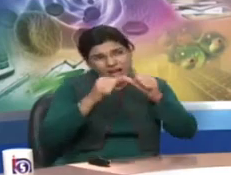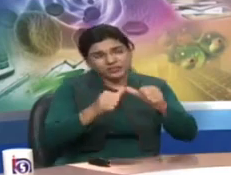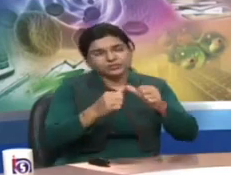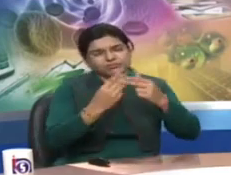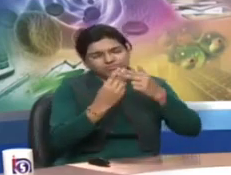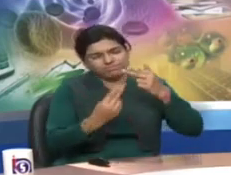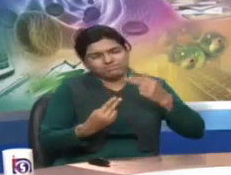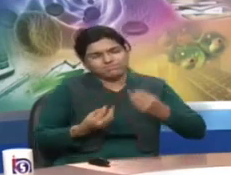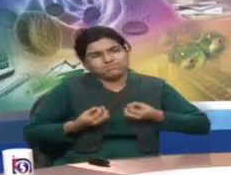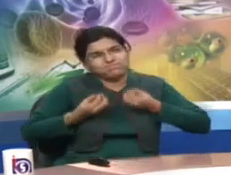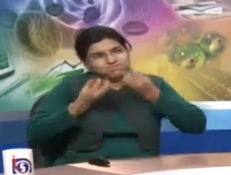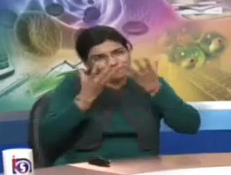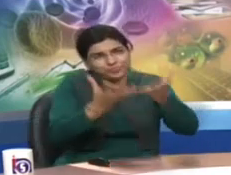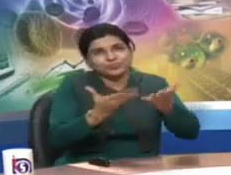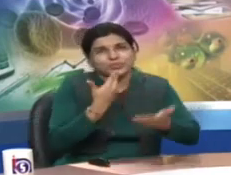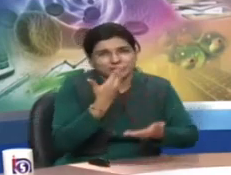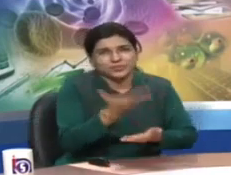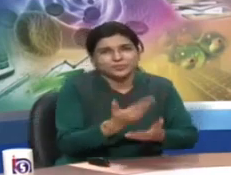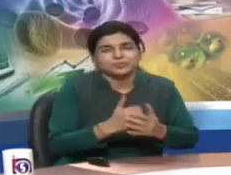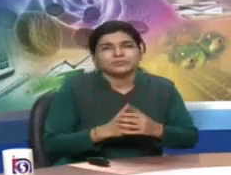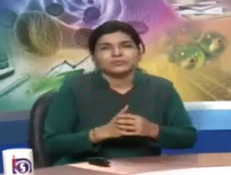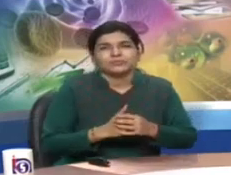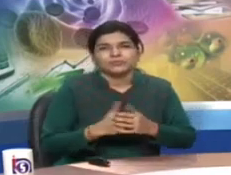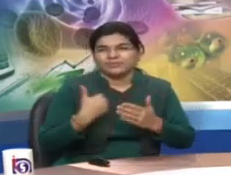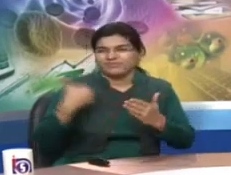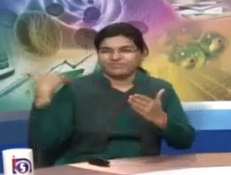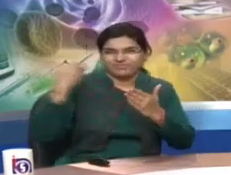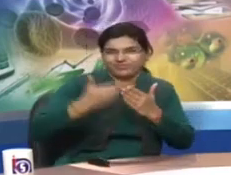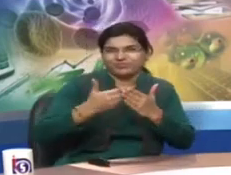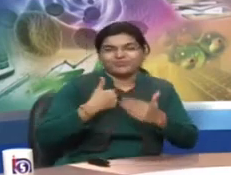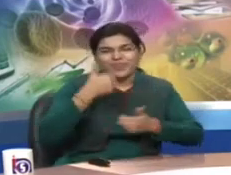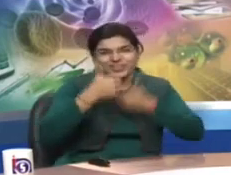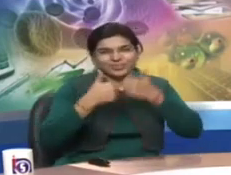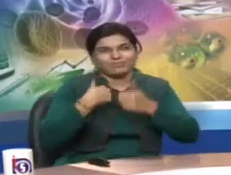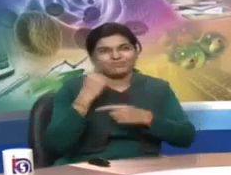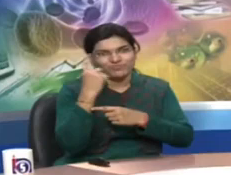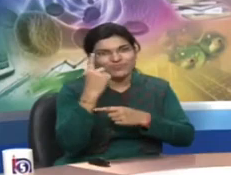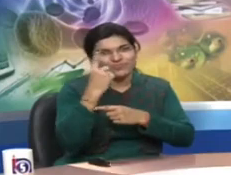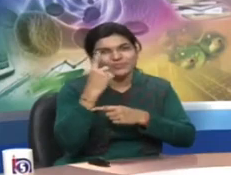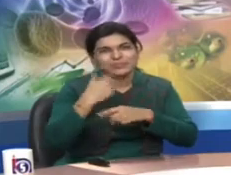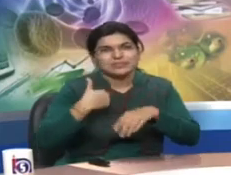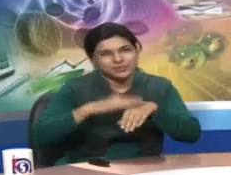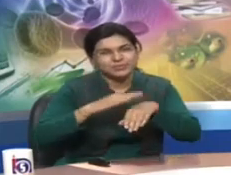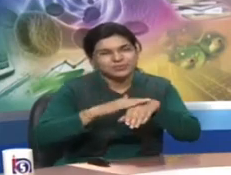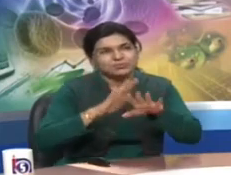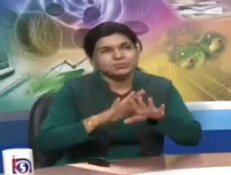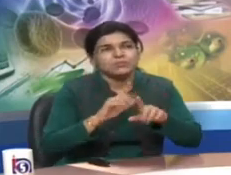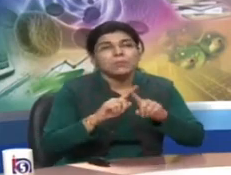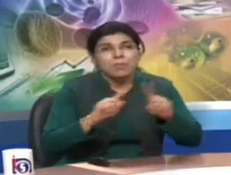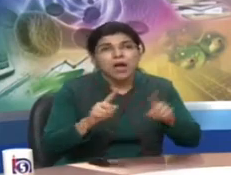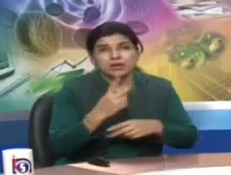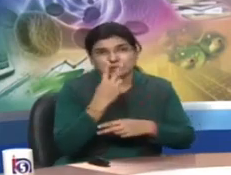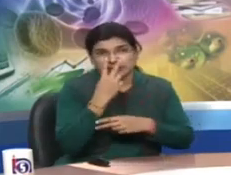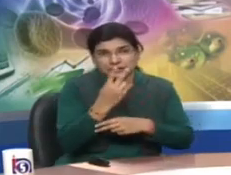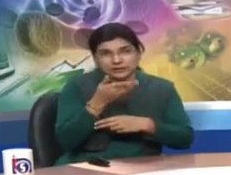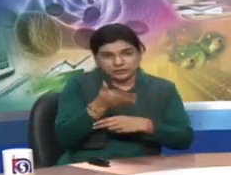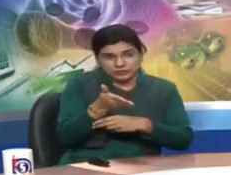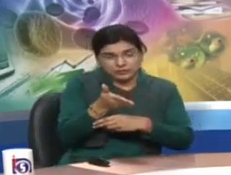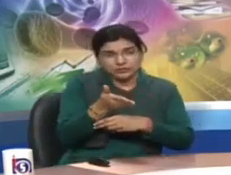He says, at least on my answer papers, my first rank is at stake.